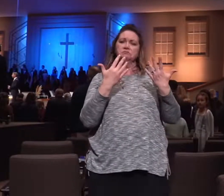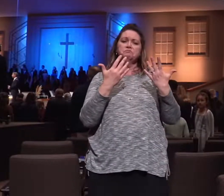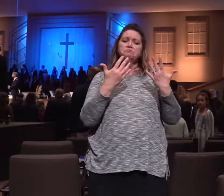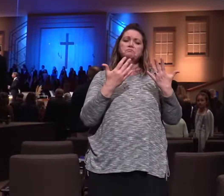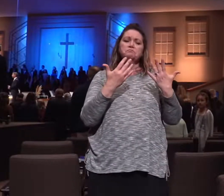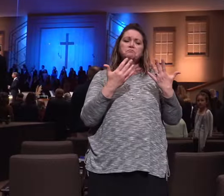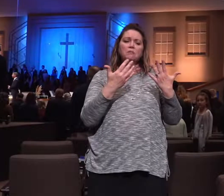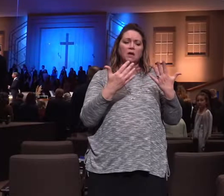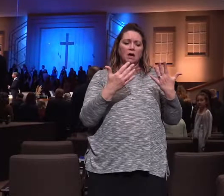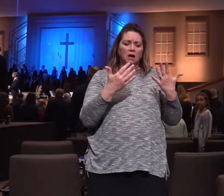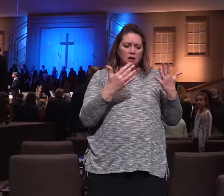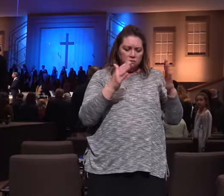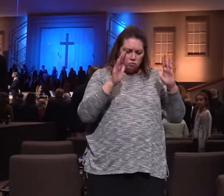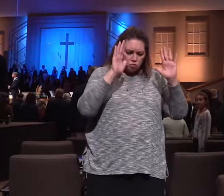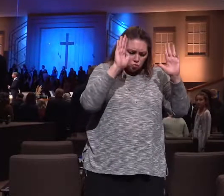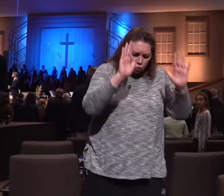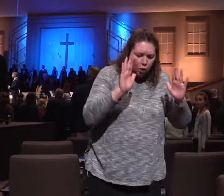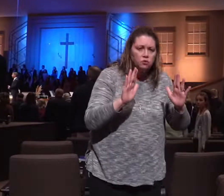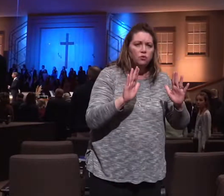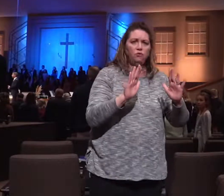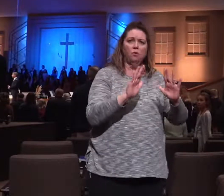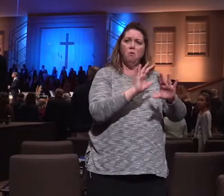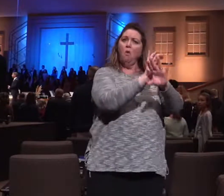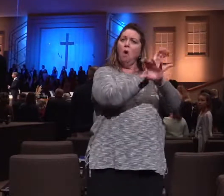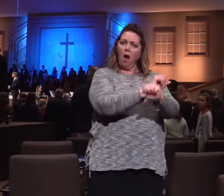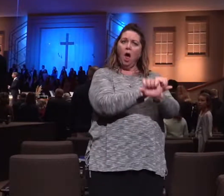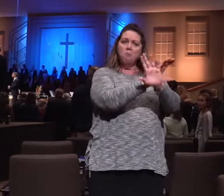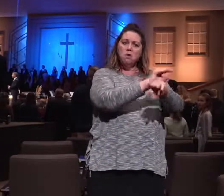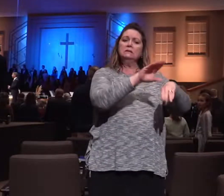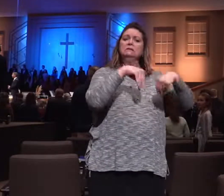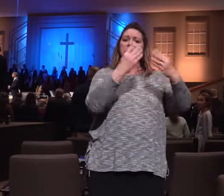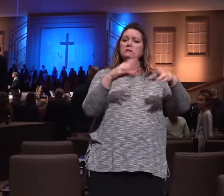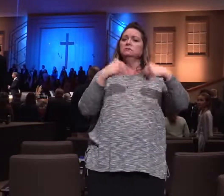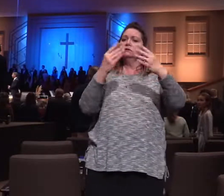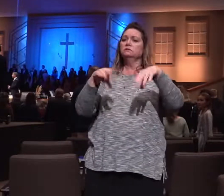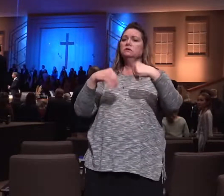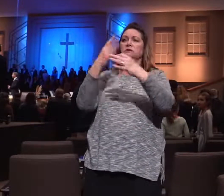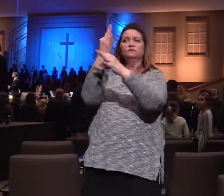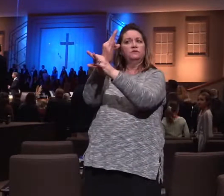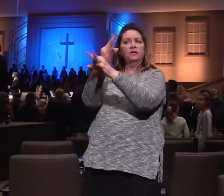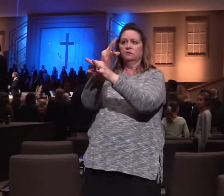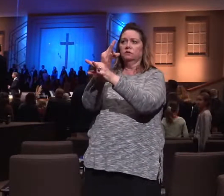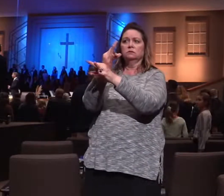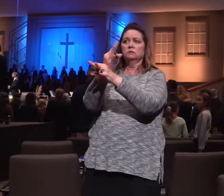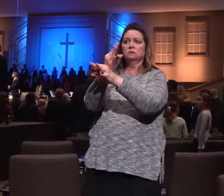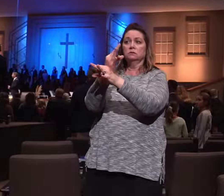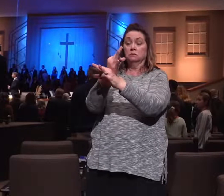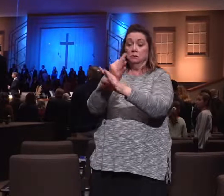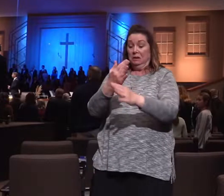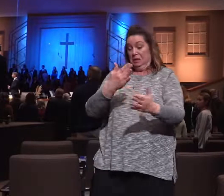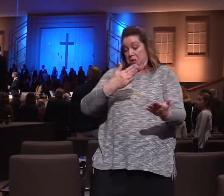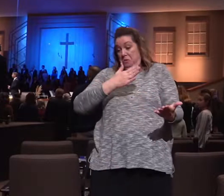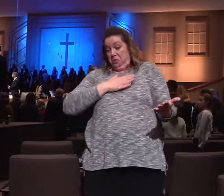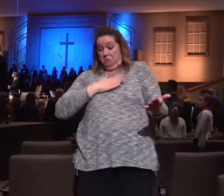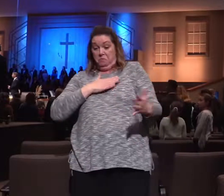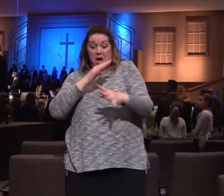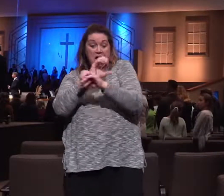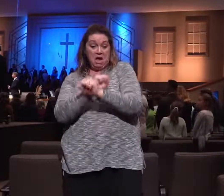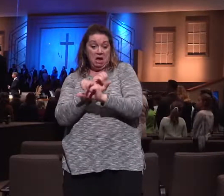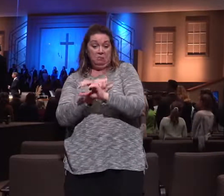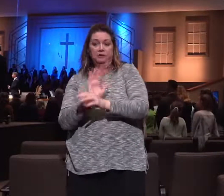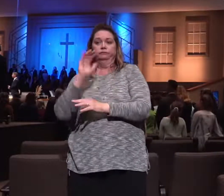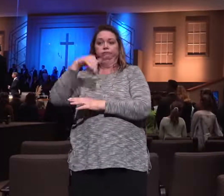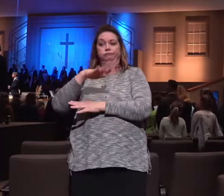established giving pattern as a young single woman. And sad to say, mine was a little bit too sporadic,